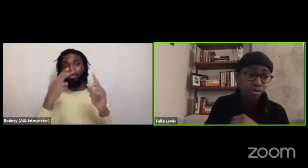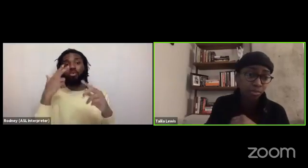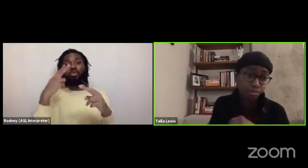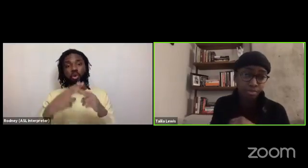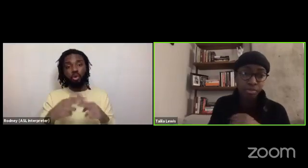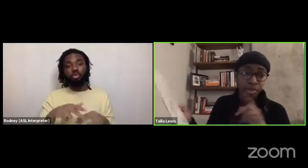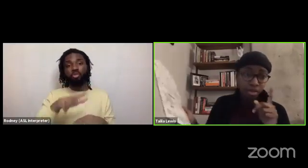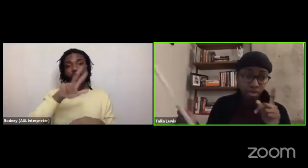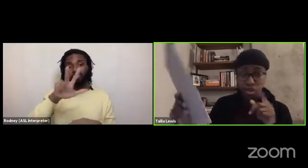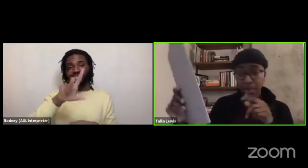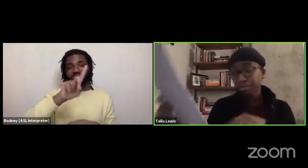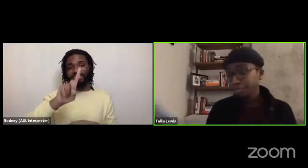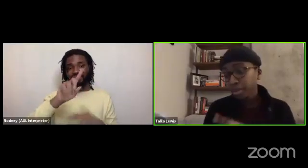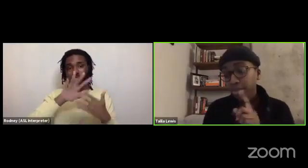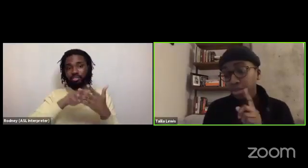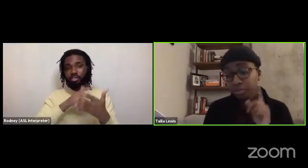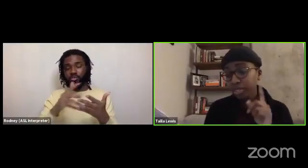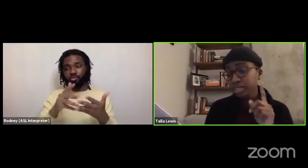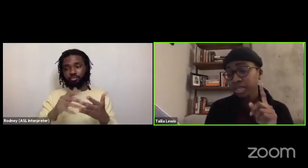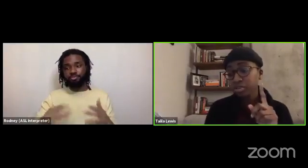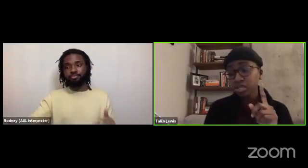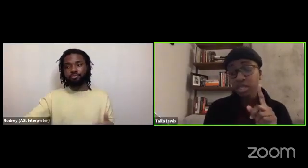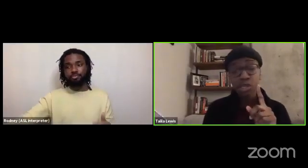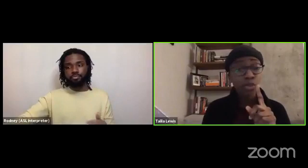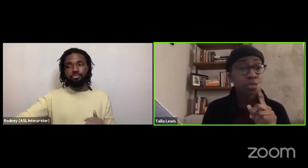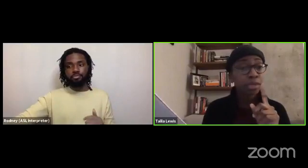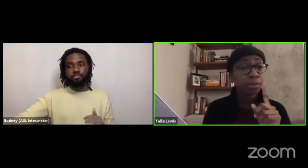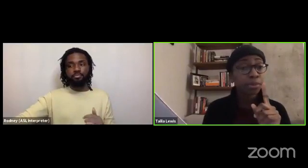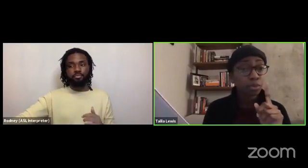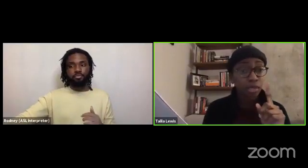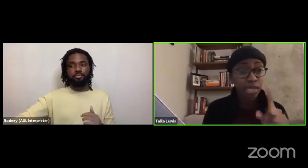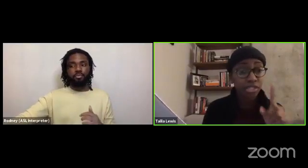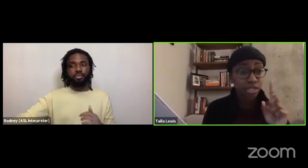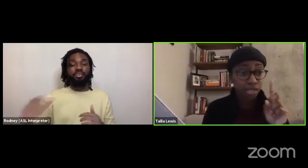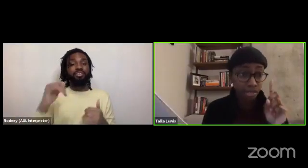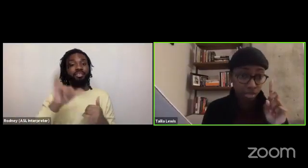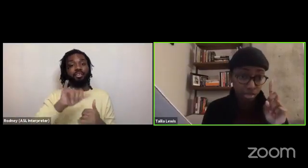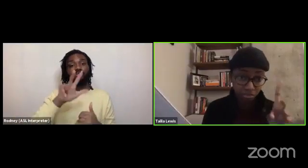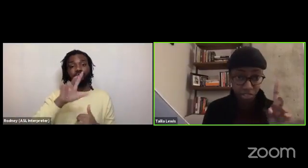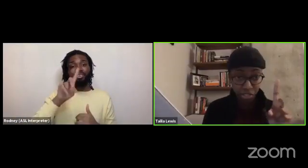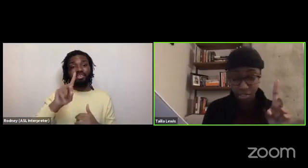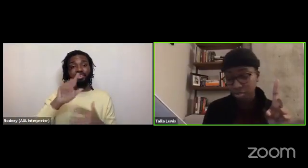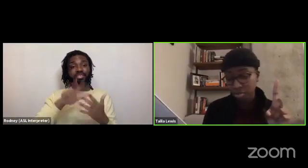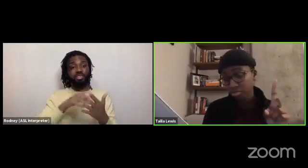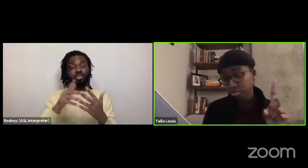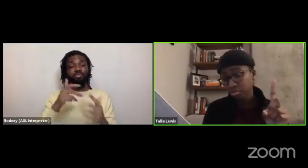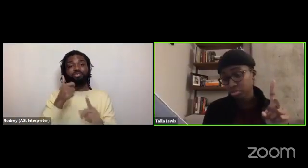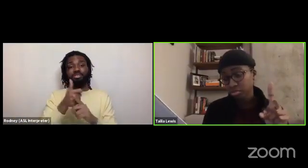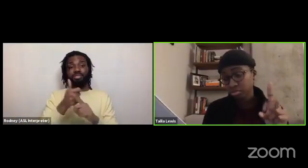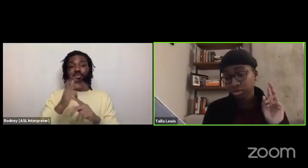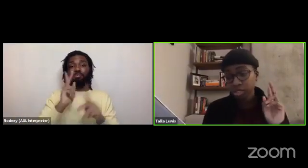schedules. Now, the 3D schedules included people who were allegedly deficient,